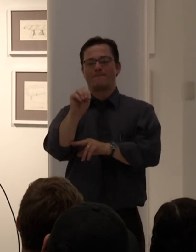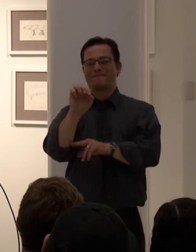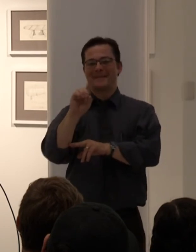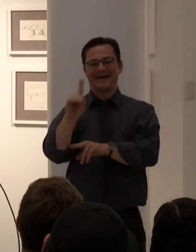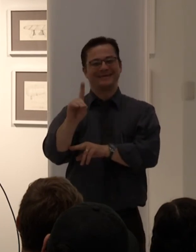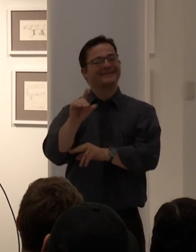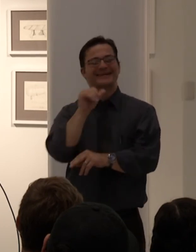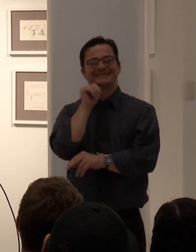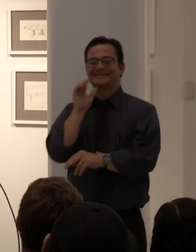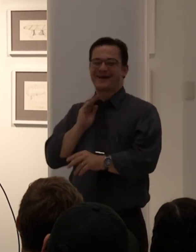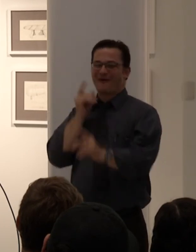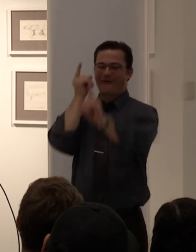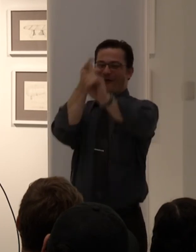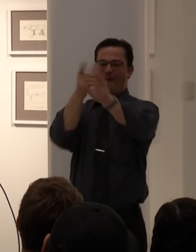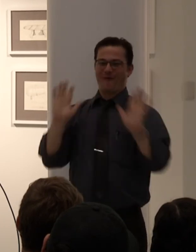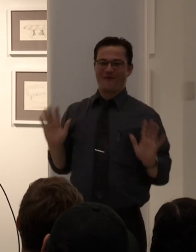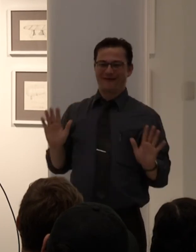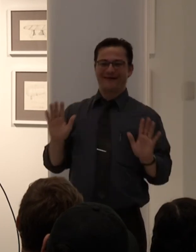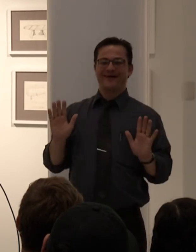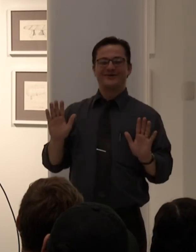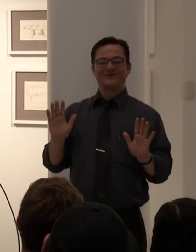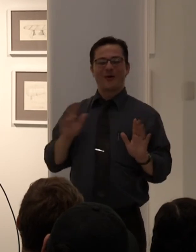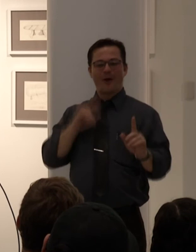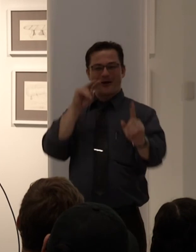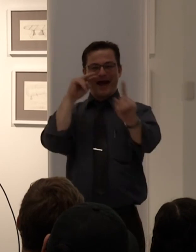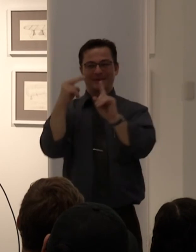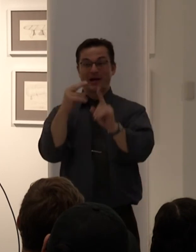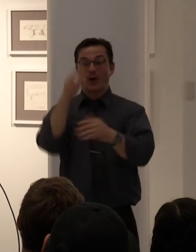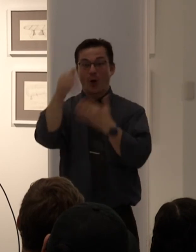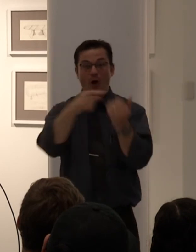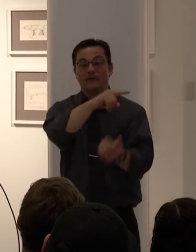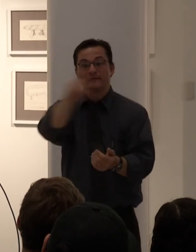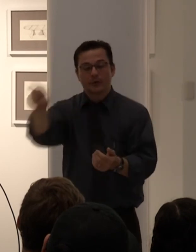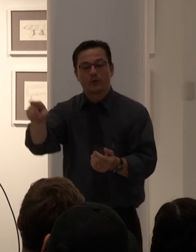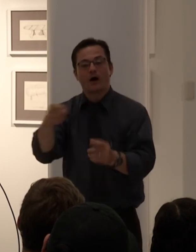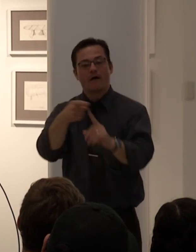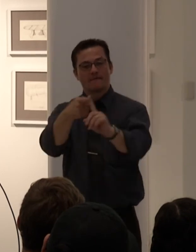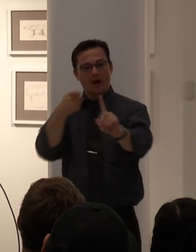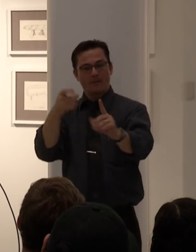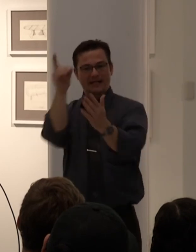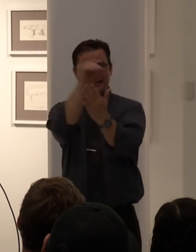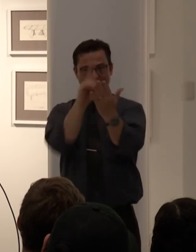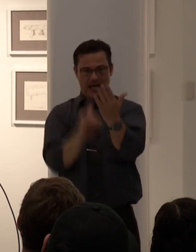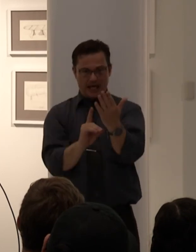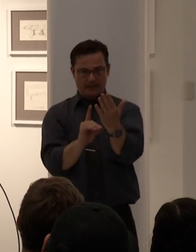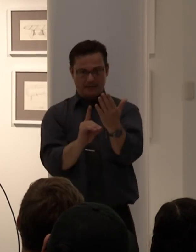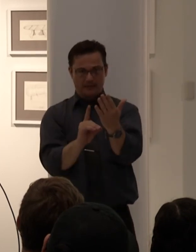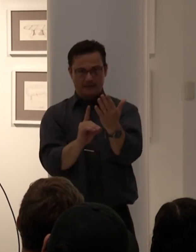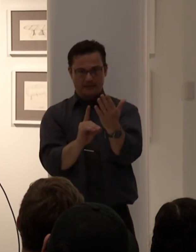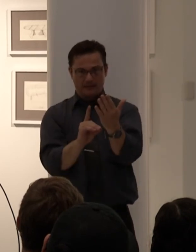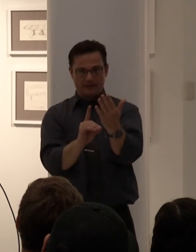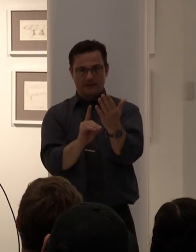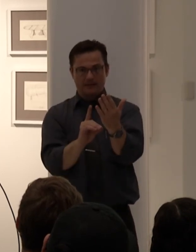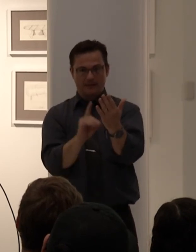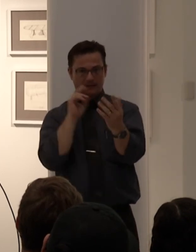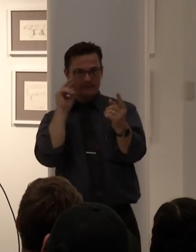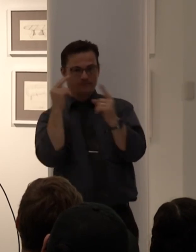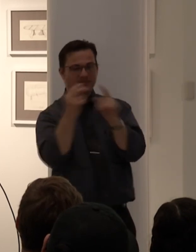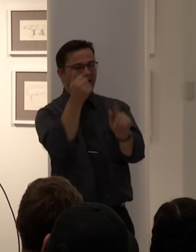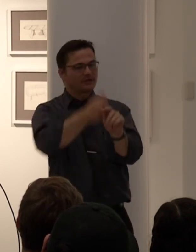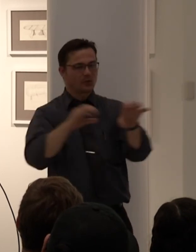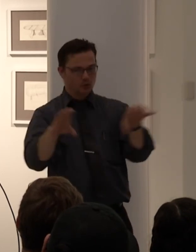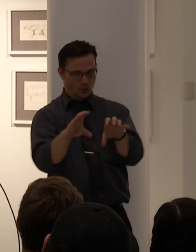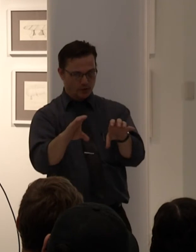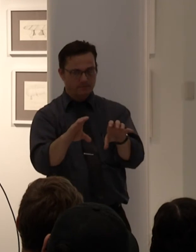what we do. So the whole aspect, all of you are coming from design in terms of everything you're